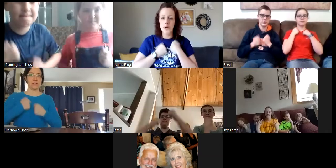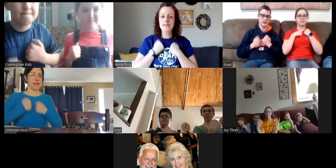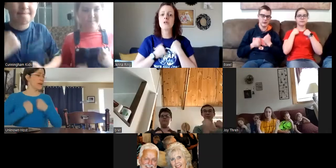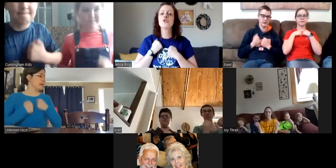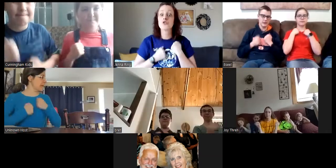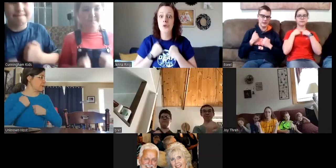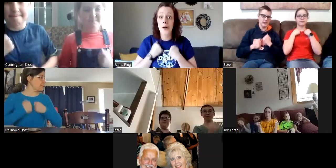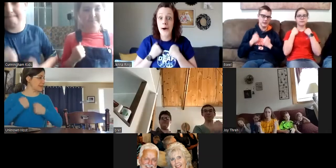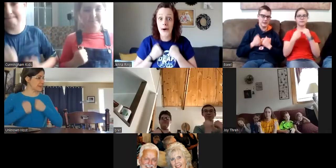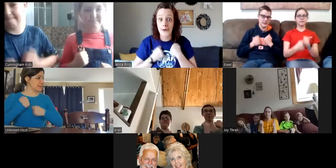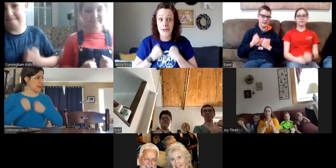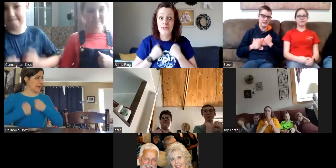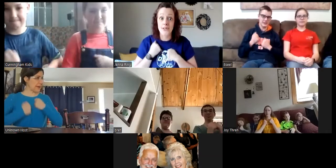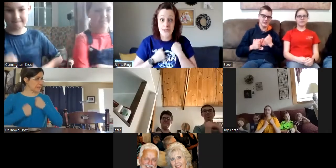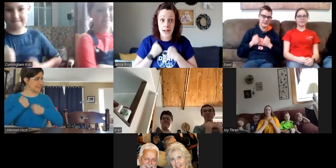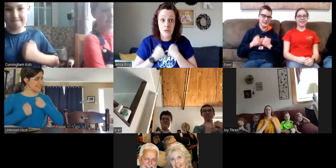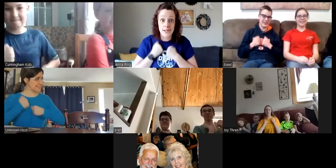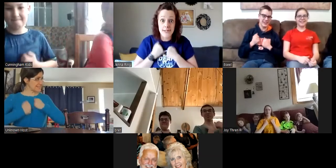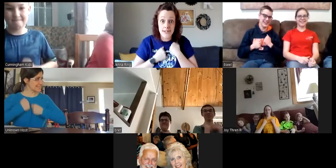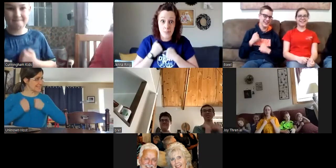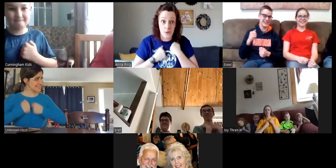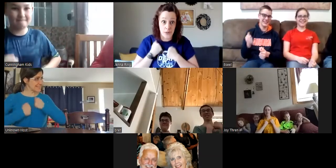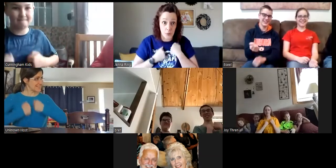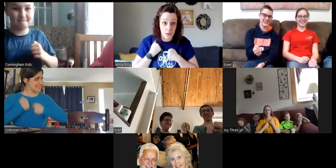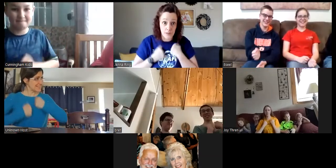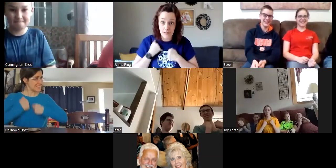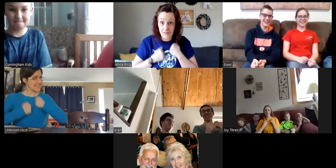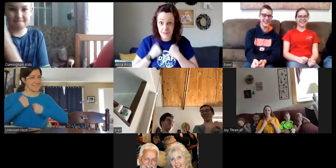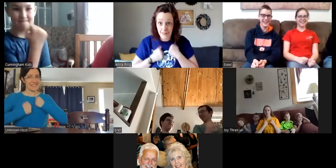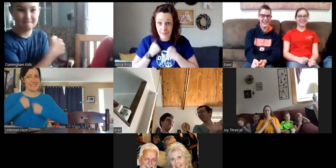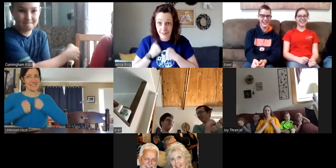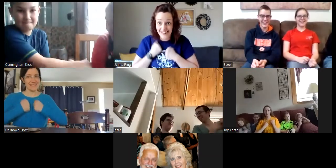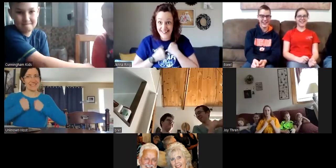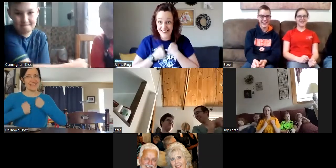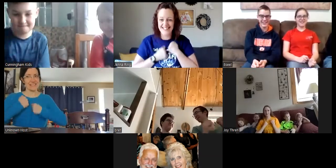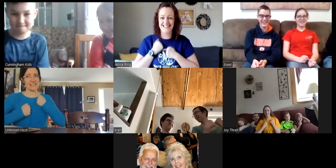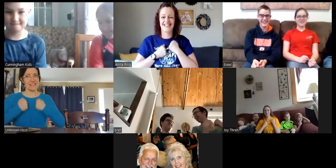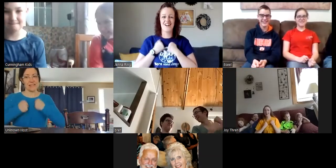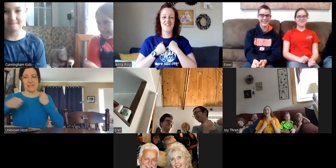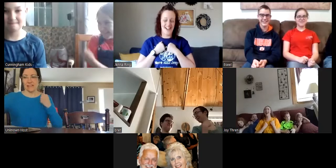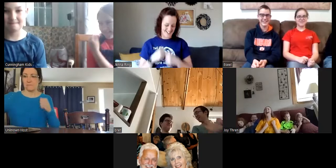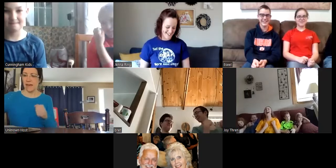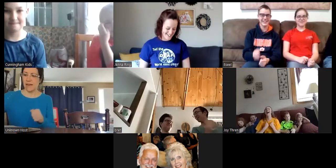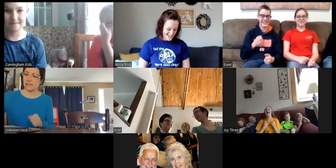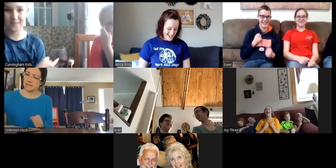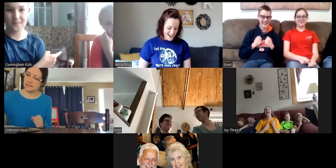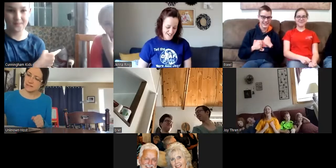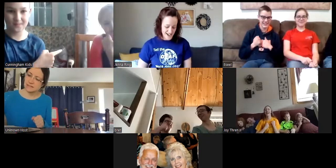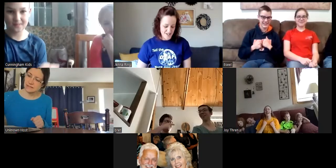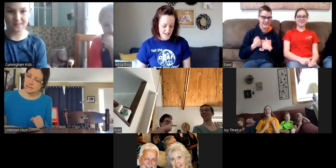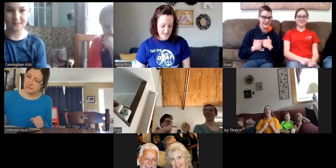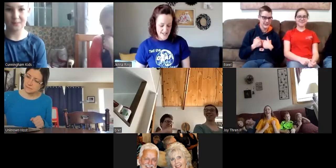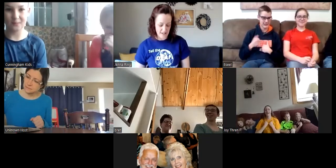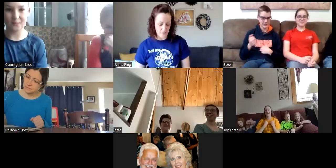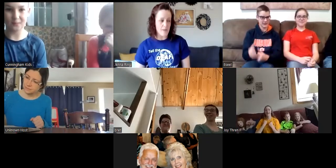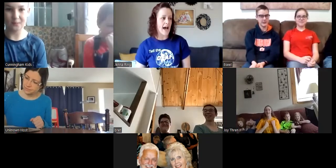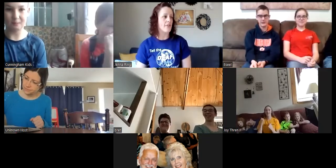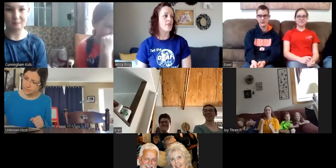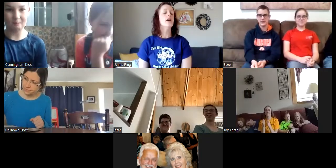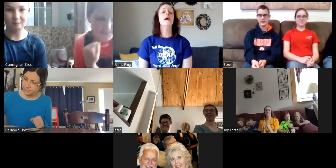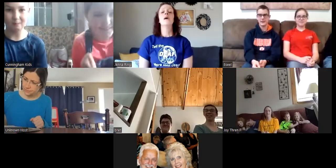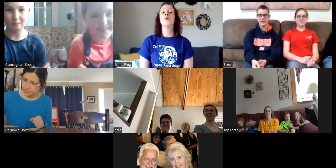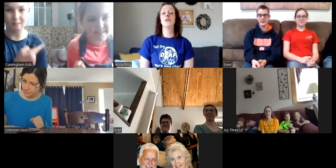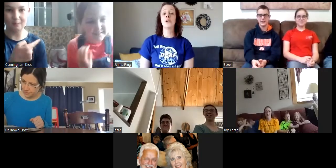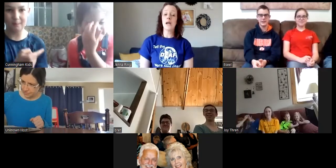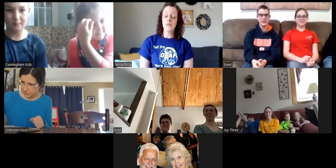And boys, scrub hard because the stink runs deep with you. Okay, scrub hard. All right, so that's the sign for